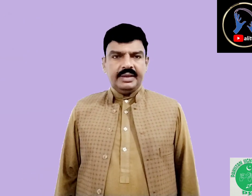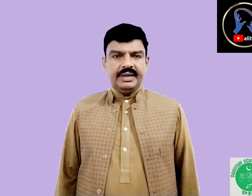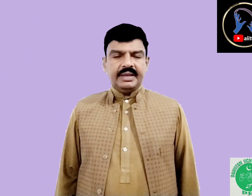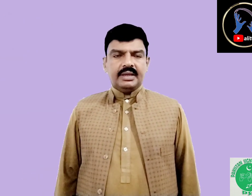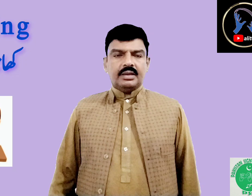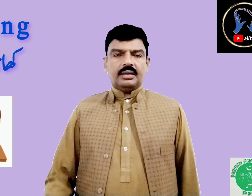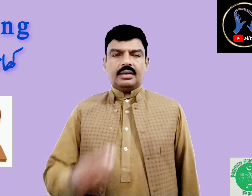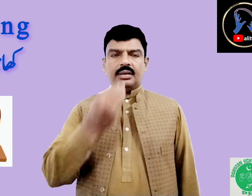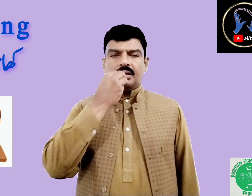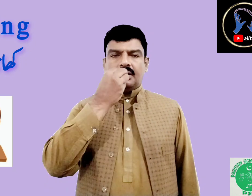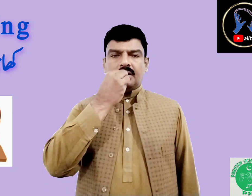eating